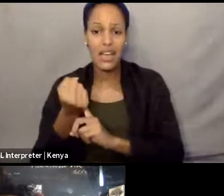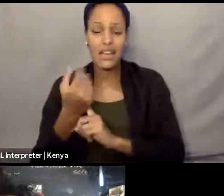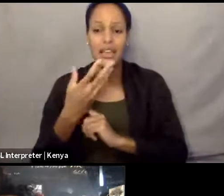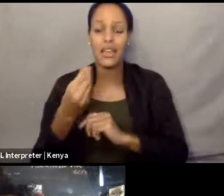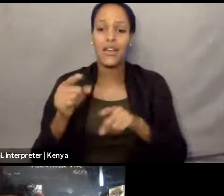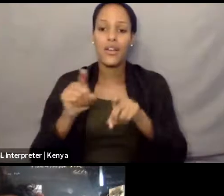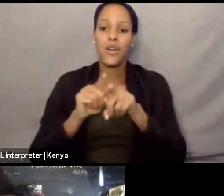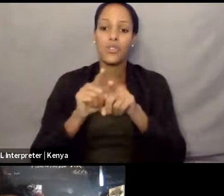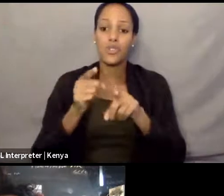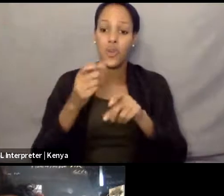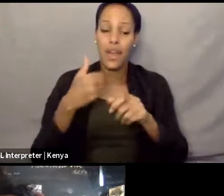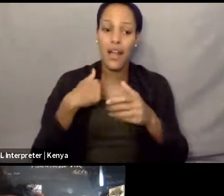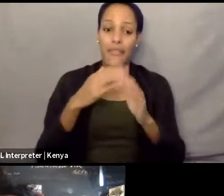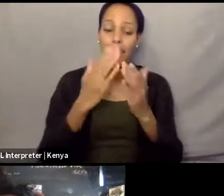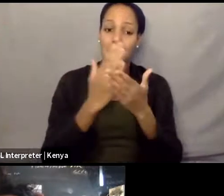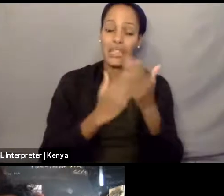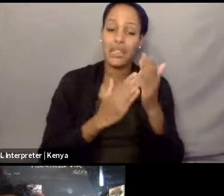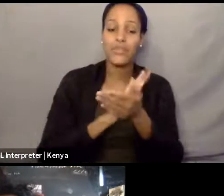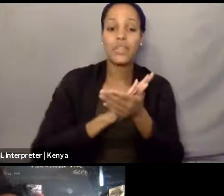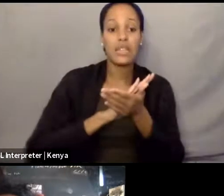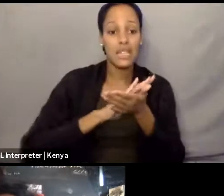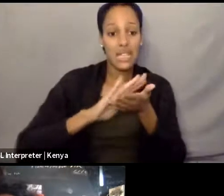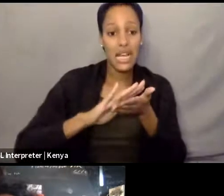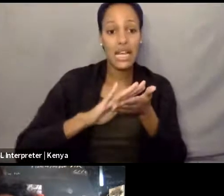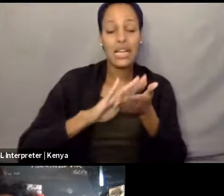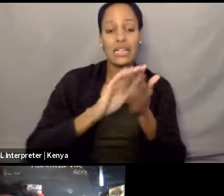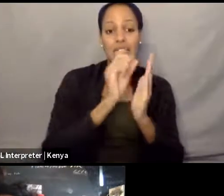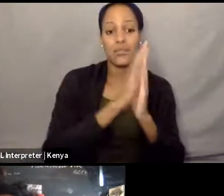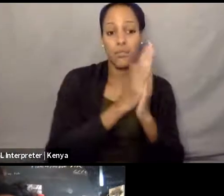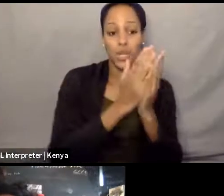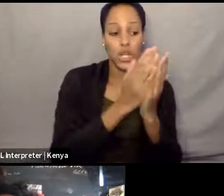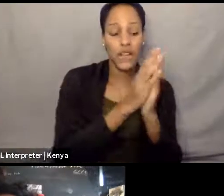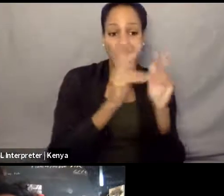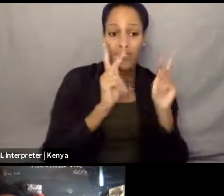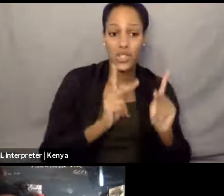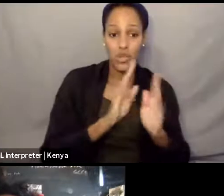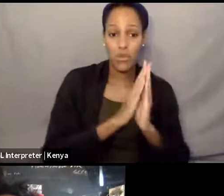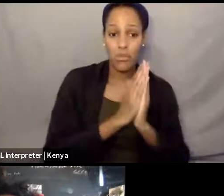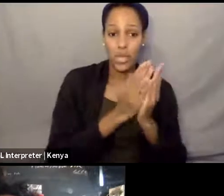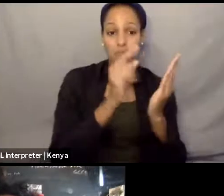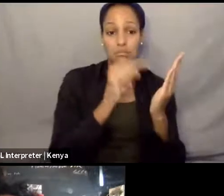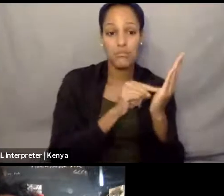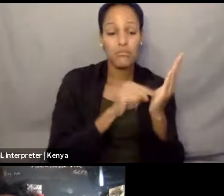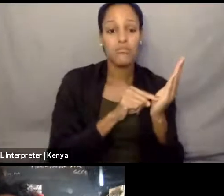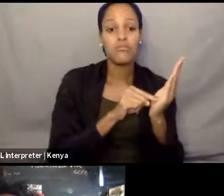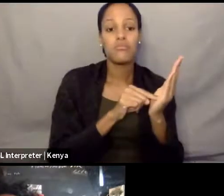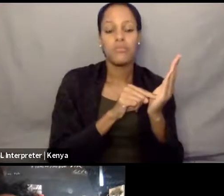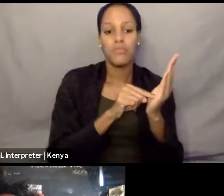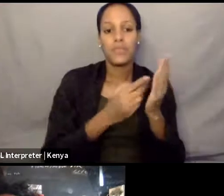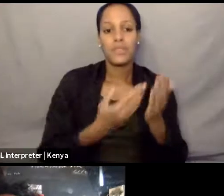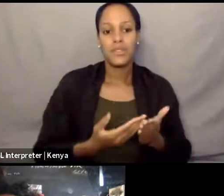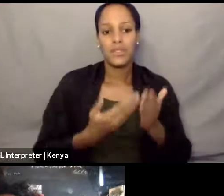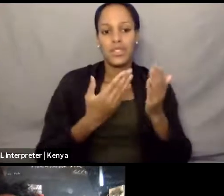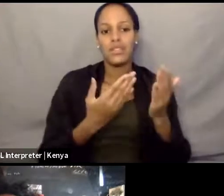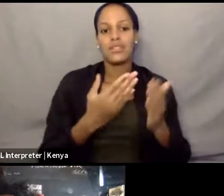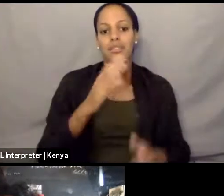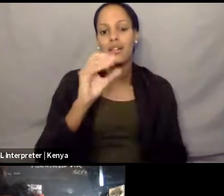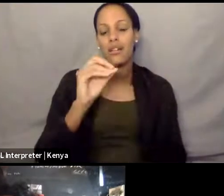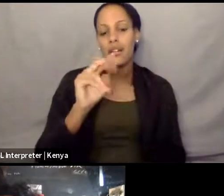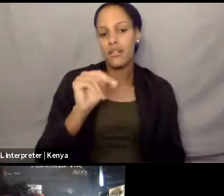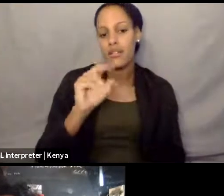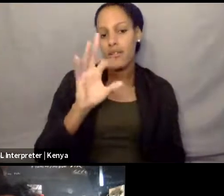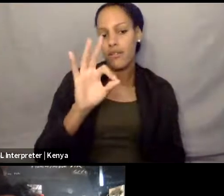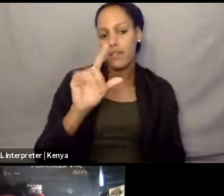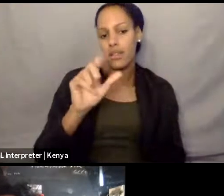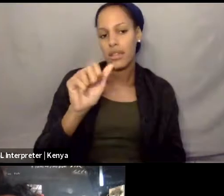have the nice textual element in that essay bringing together, right, suggesting the conflation of Blackness and